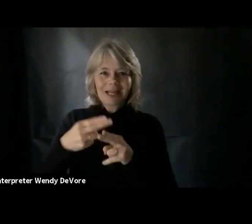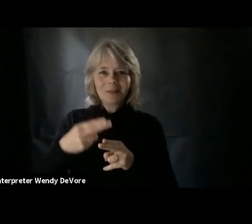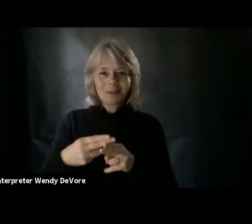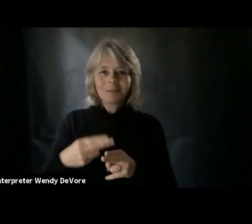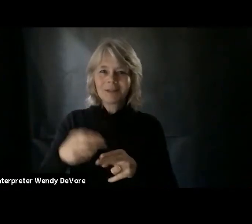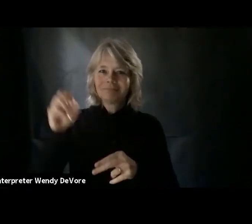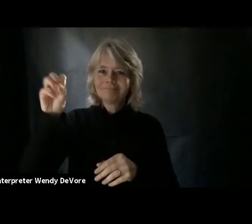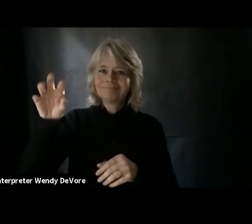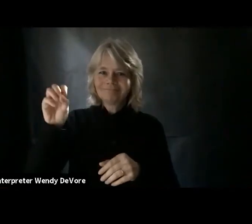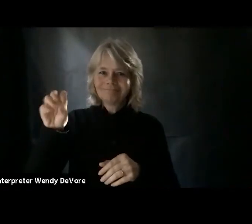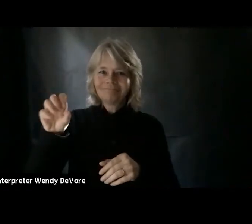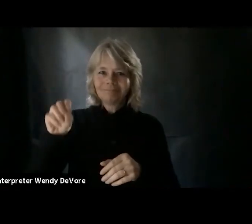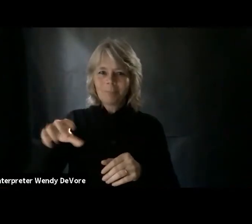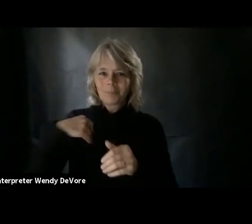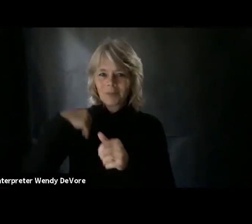before us,